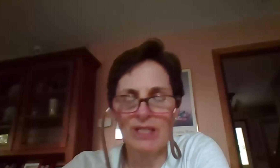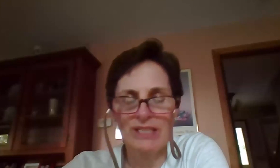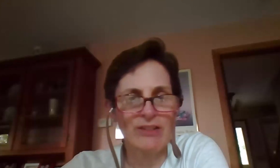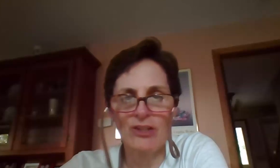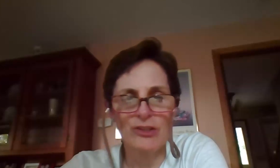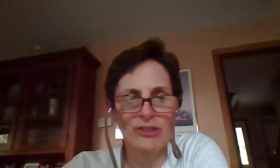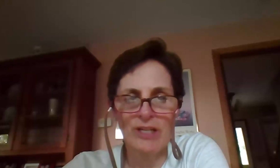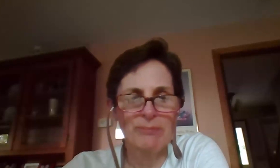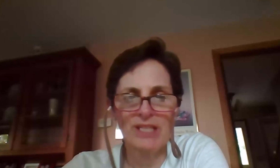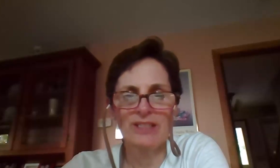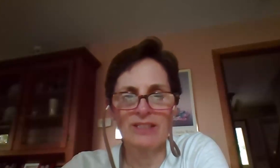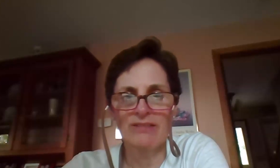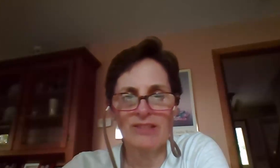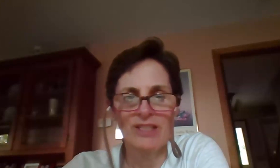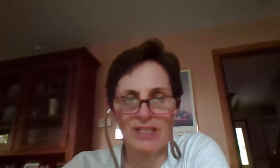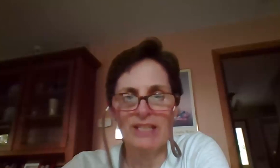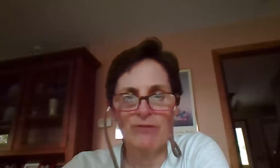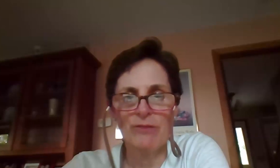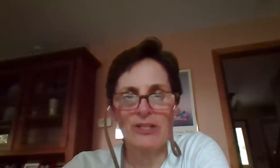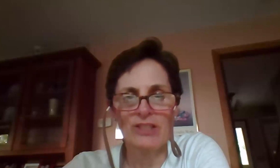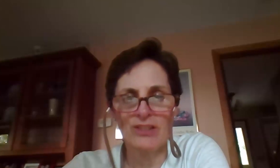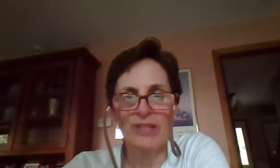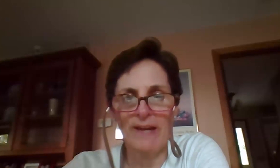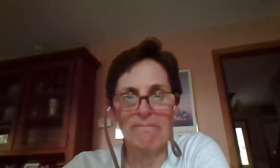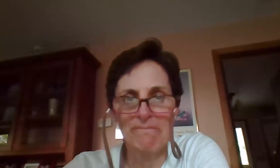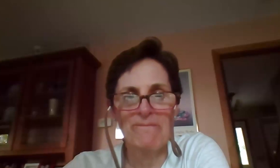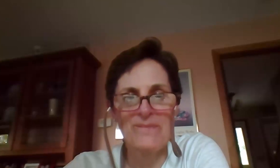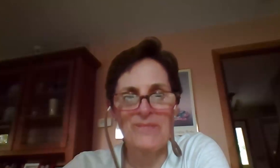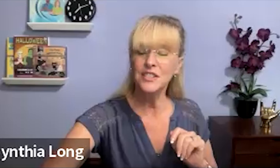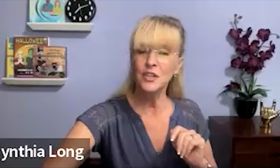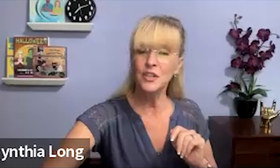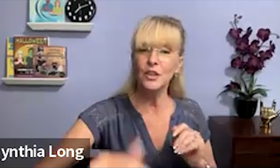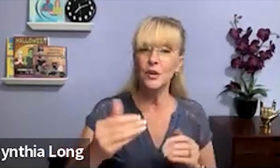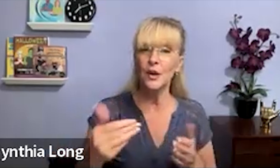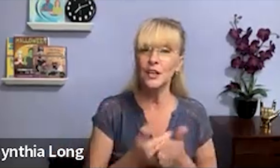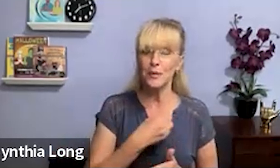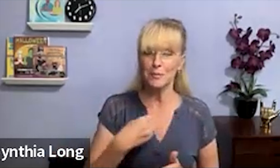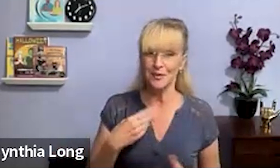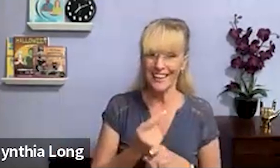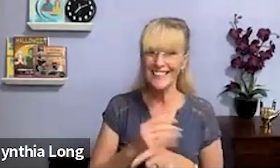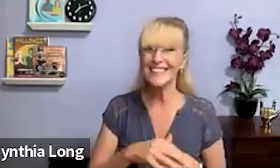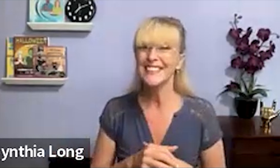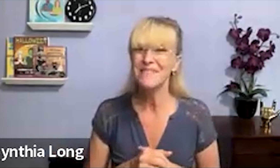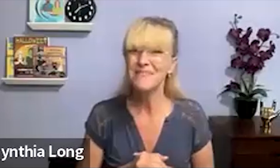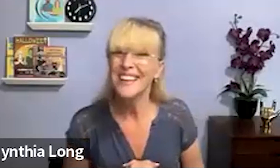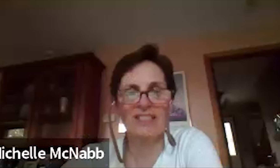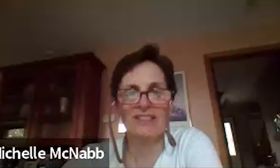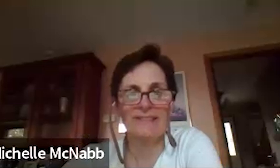now get all your updates and information. So yeah. Okay, so you're a new member, right? Yes.